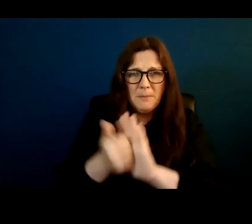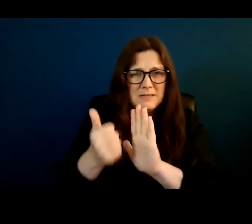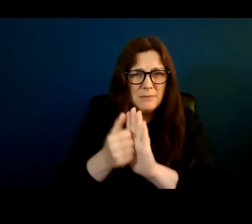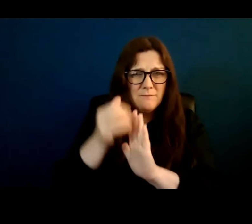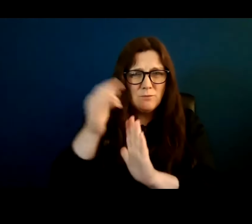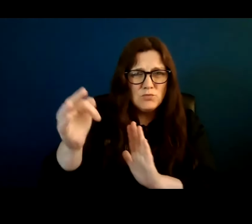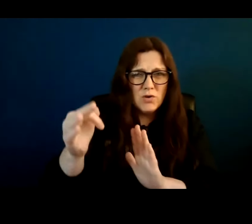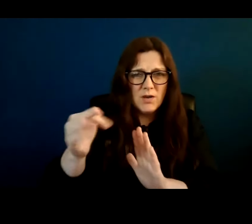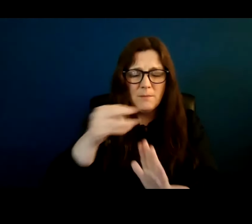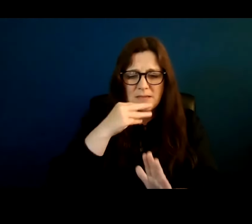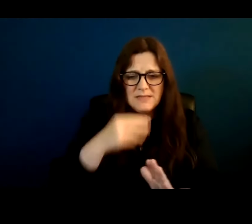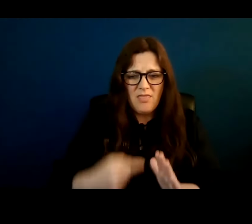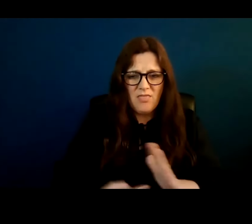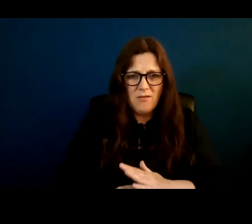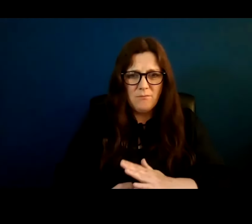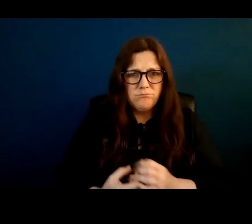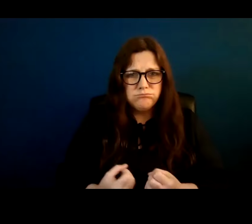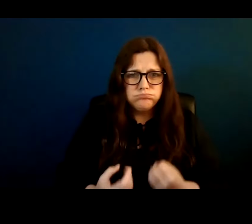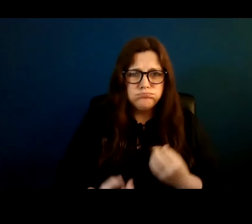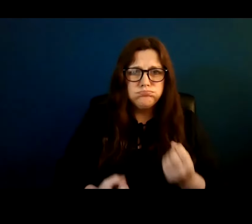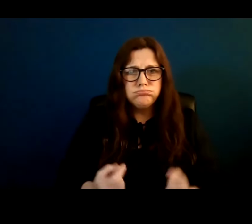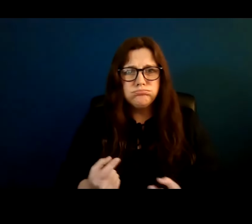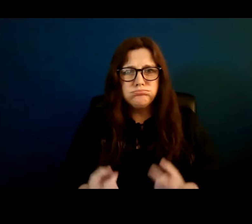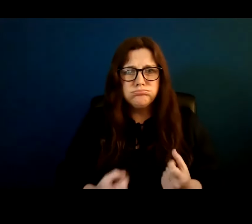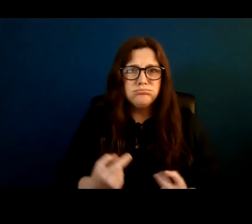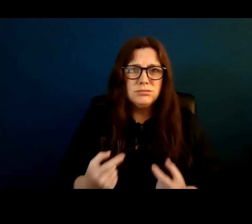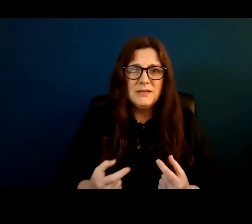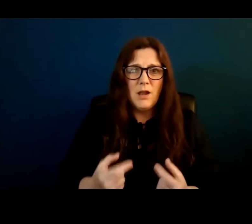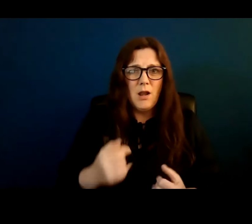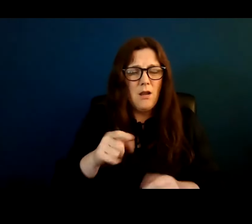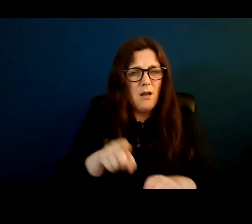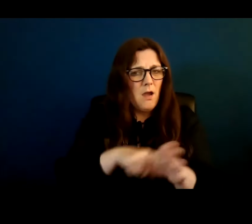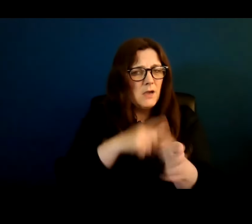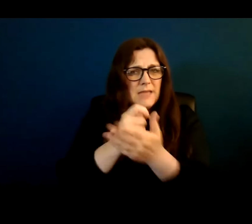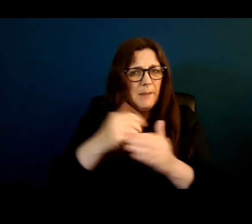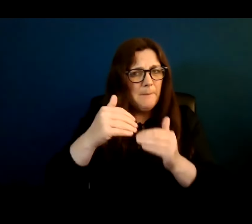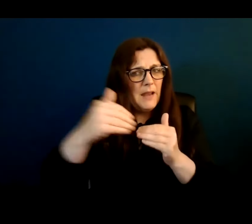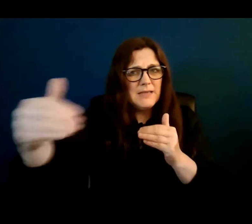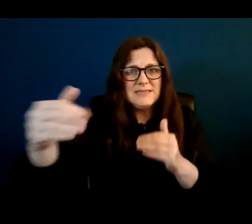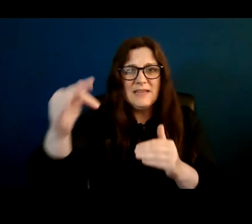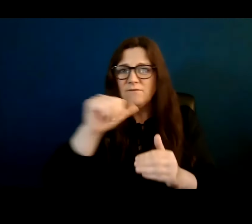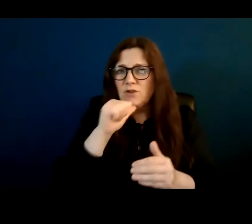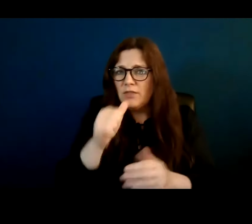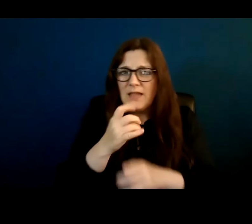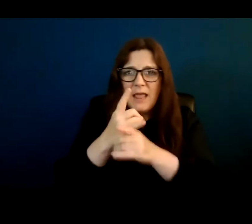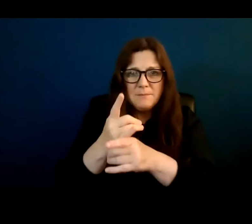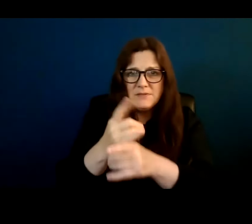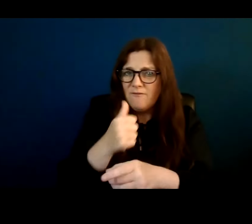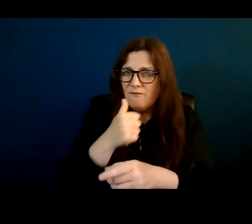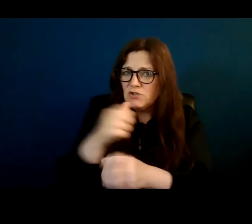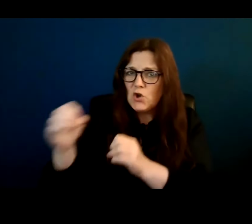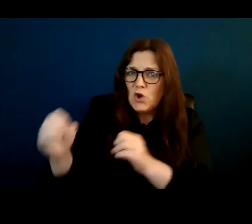last for a long, long time, unless it's helped at the earliest possible stage. And for me, then I looked at the, at the three